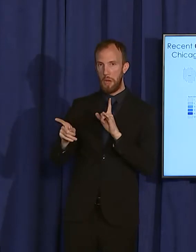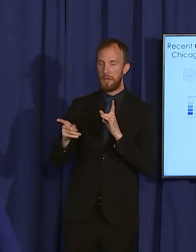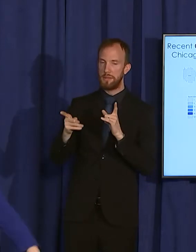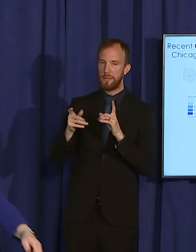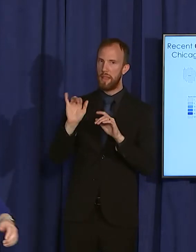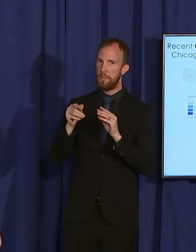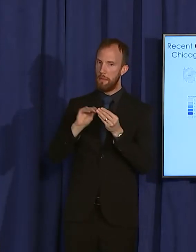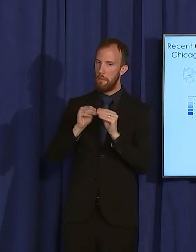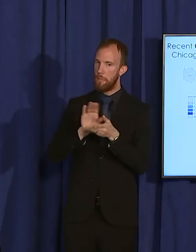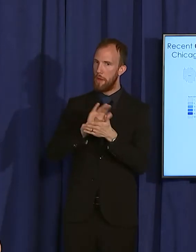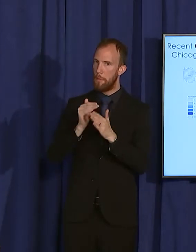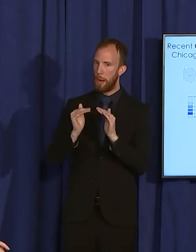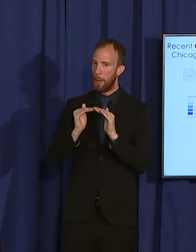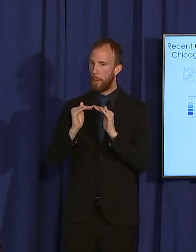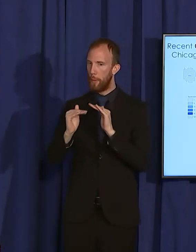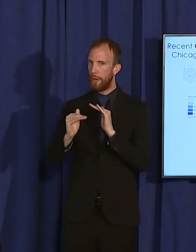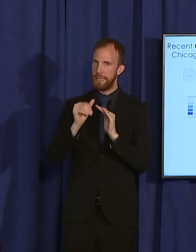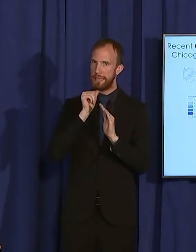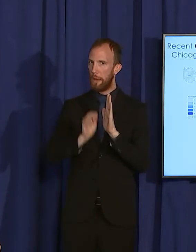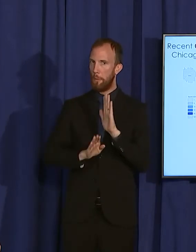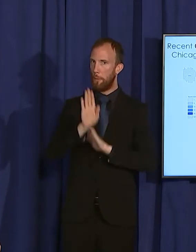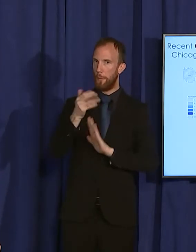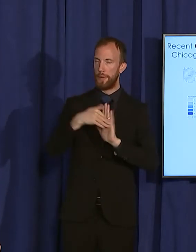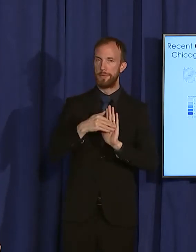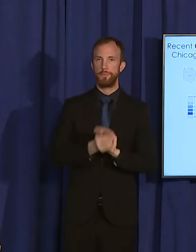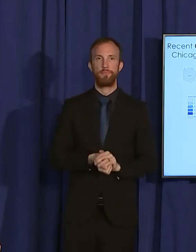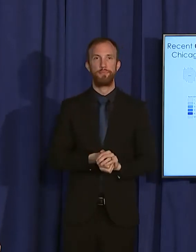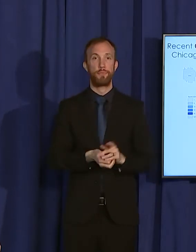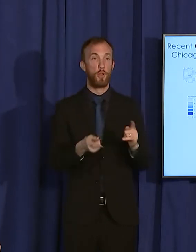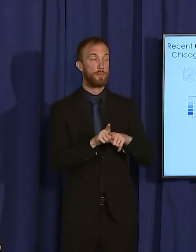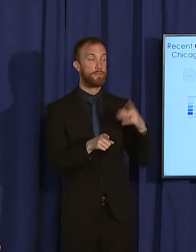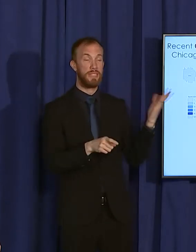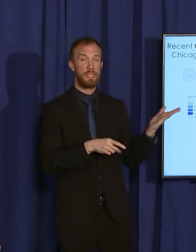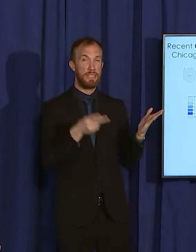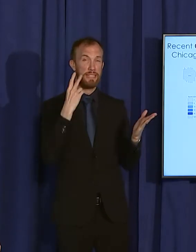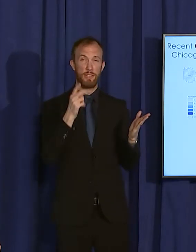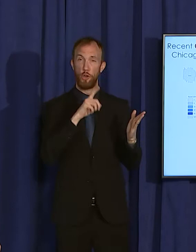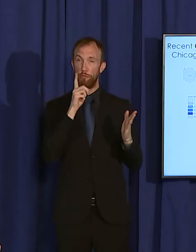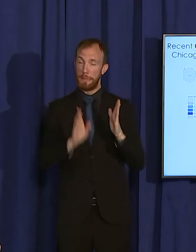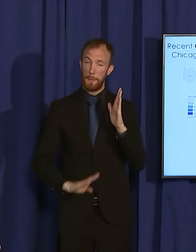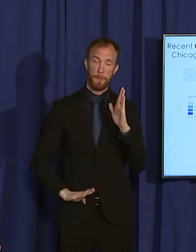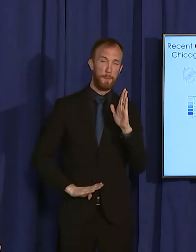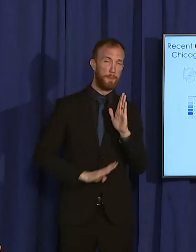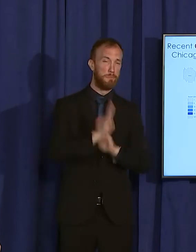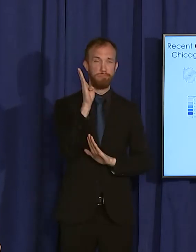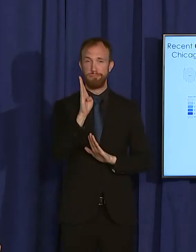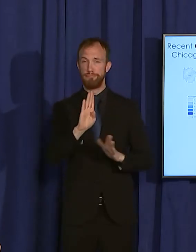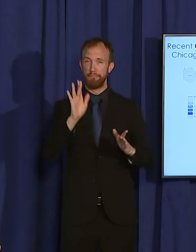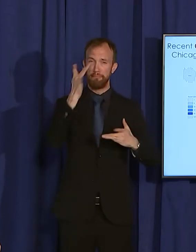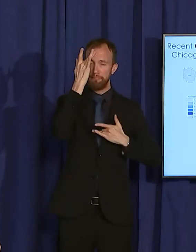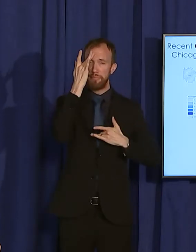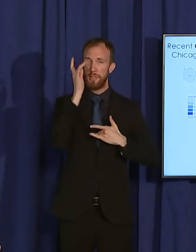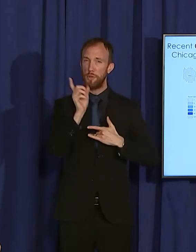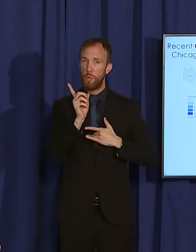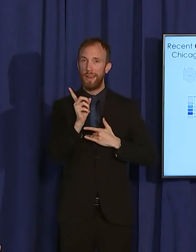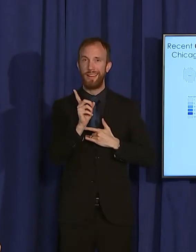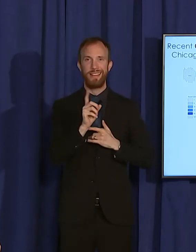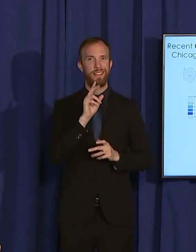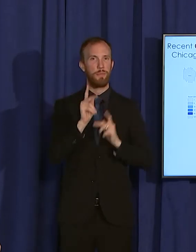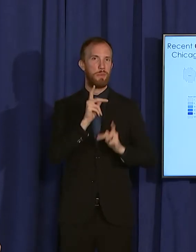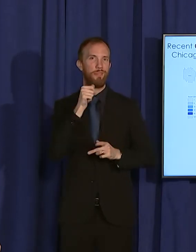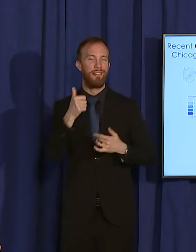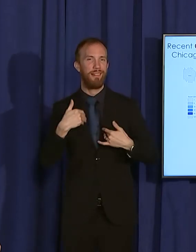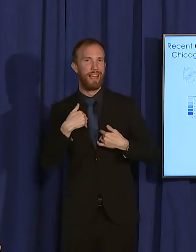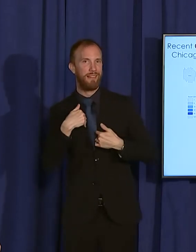And also, if we look at the geography of where this is coming from, the more severe outcomes, really seeing these in our less vaccinated areas in